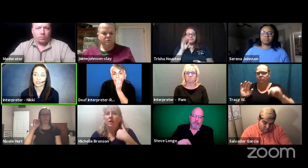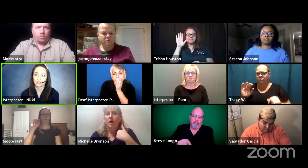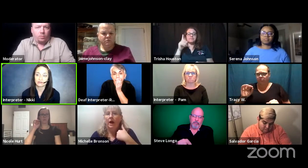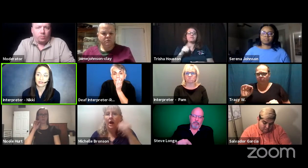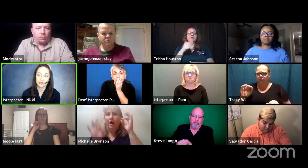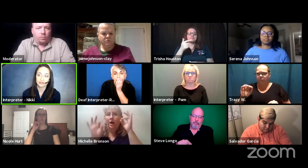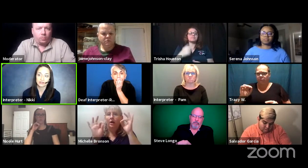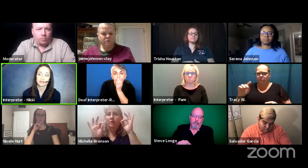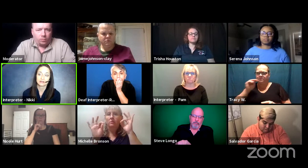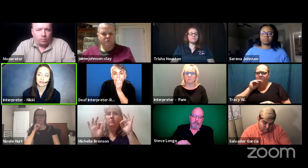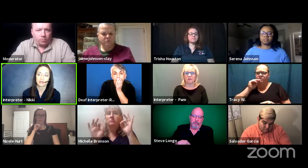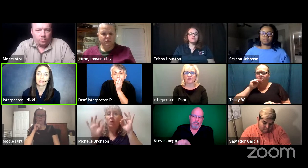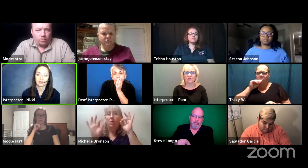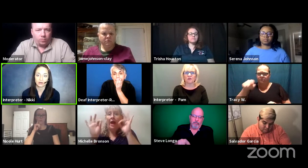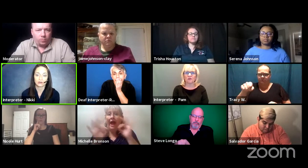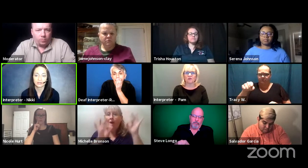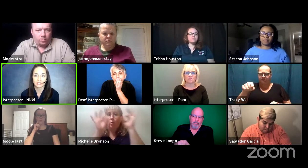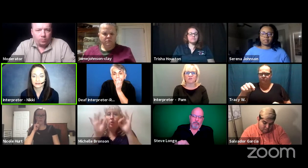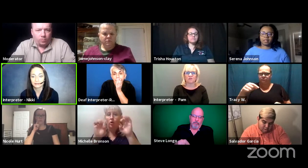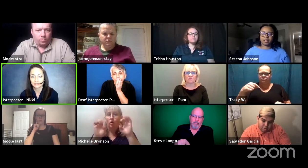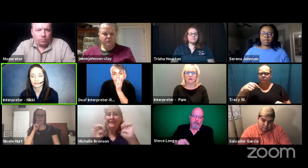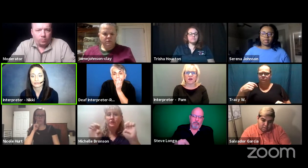Michelle first, and then Nicole. Yes.